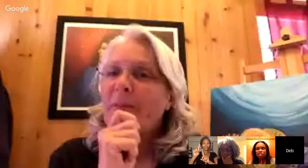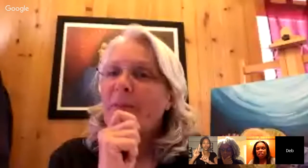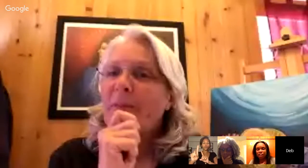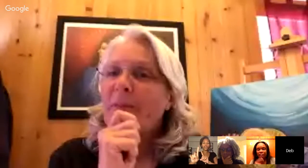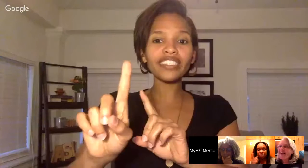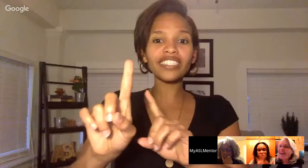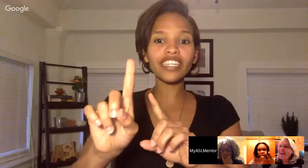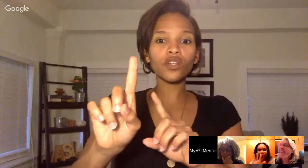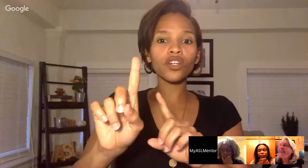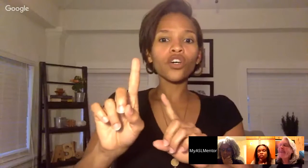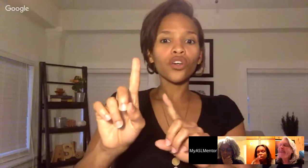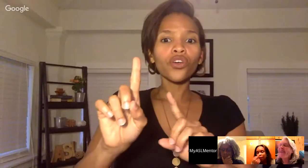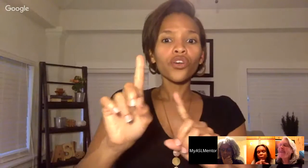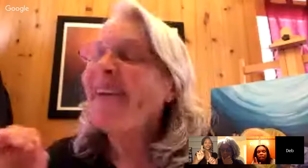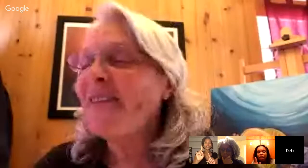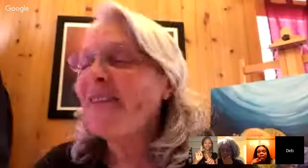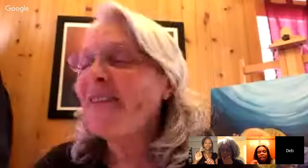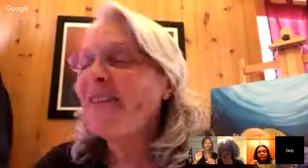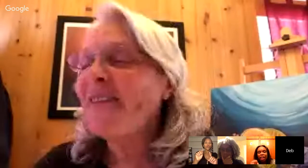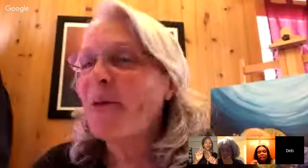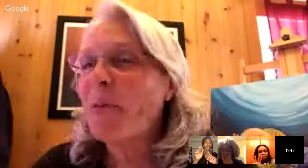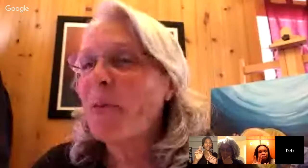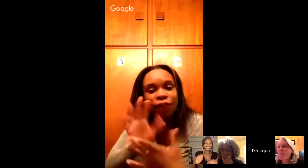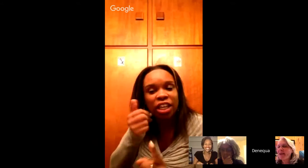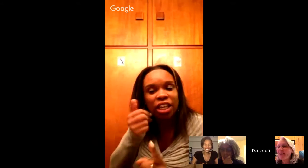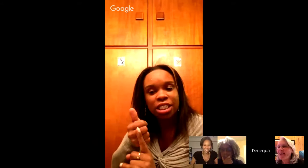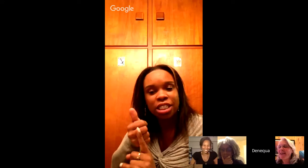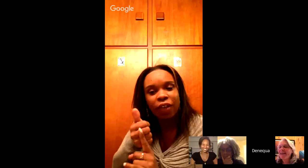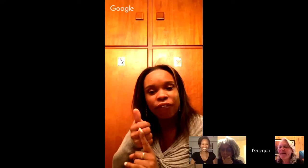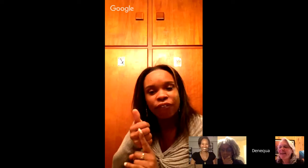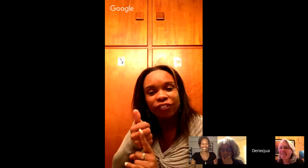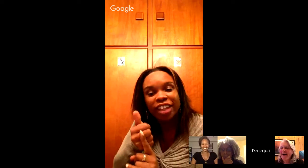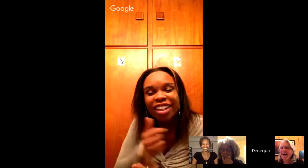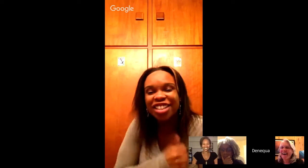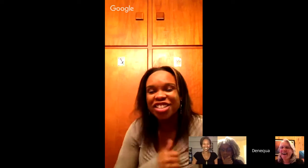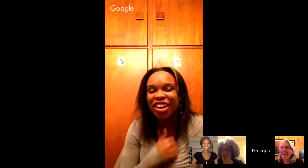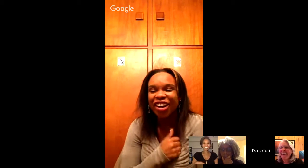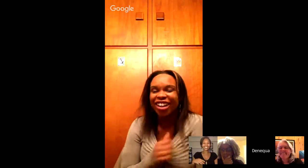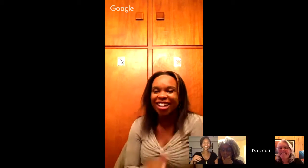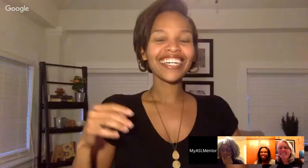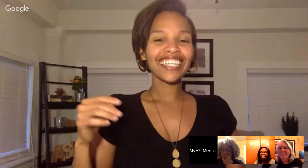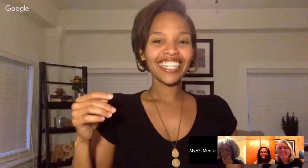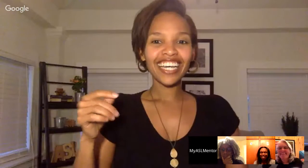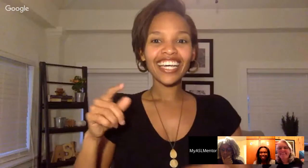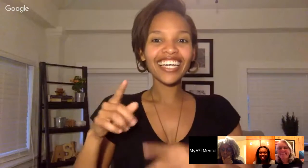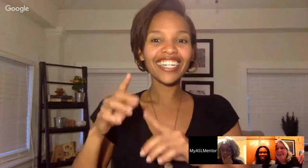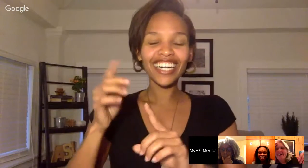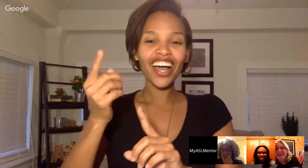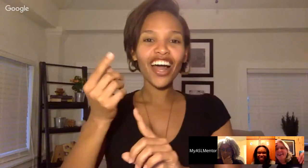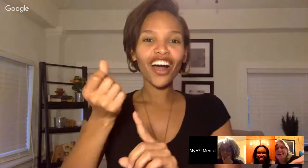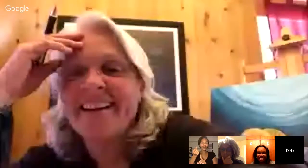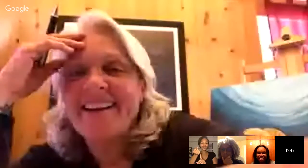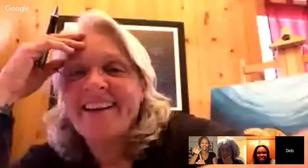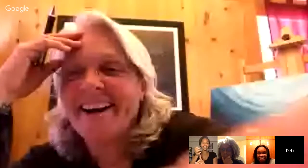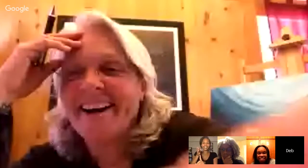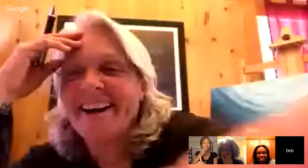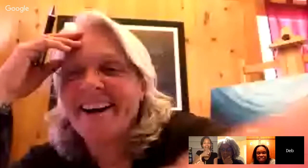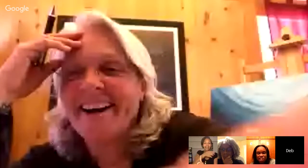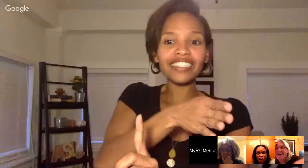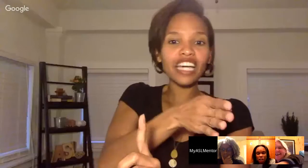Sorry, I didn't mean to be confusing. Like in the actual video itself. Stop talking. Hold on one second. Let me ask